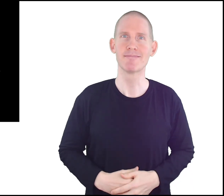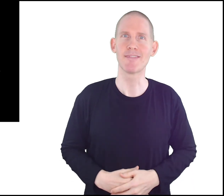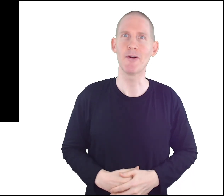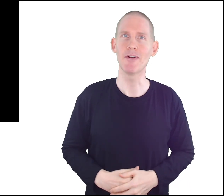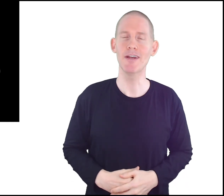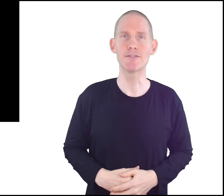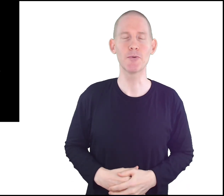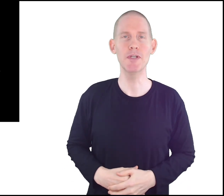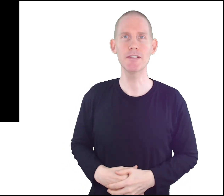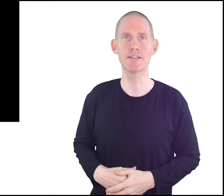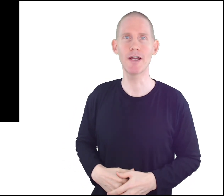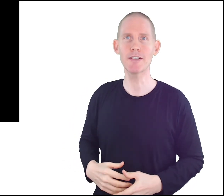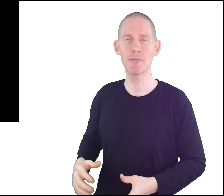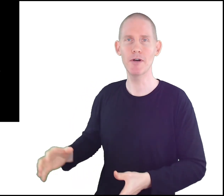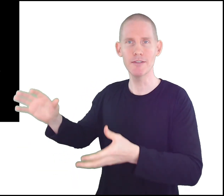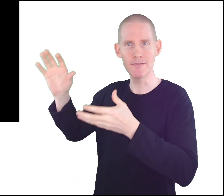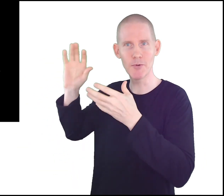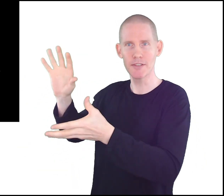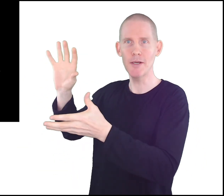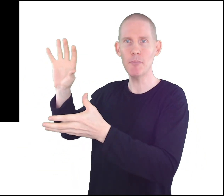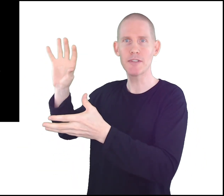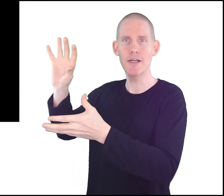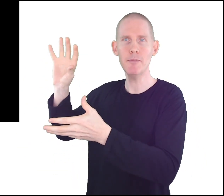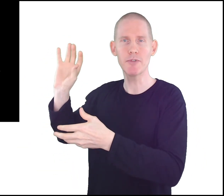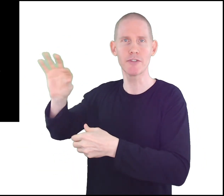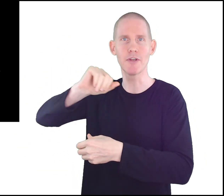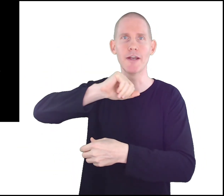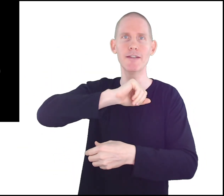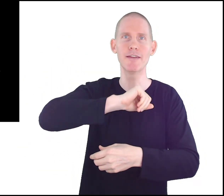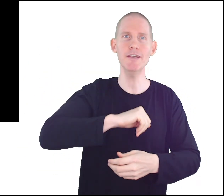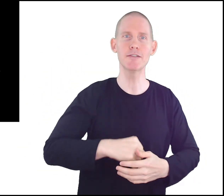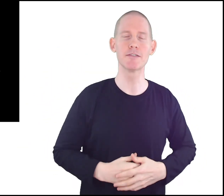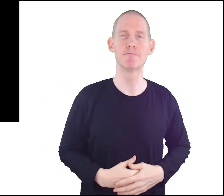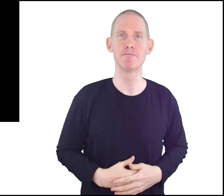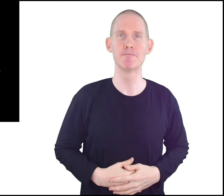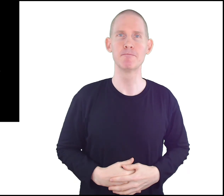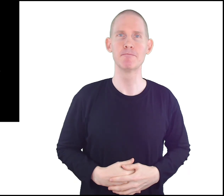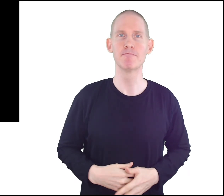All right, so we just talked about and went step by step to sign this.